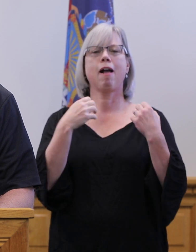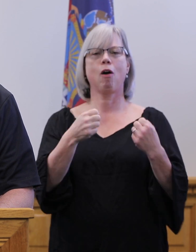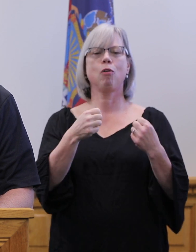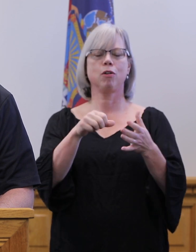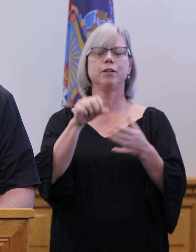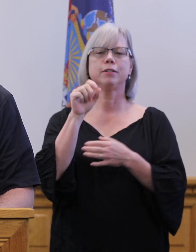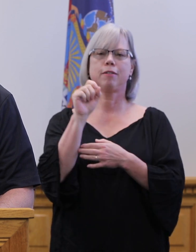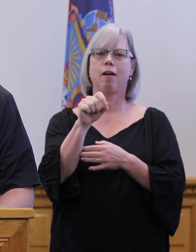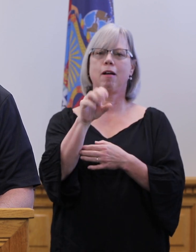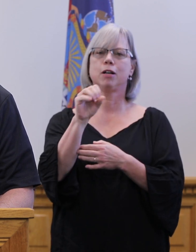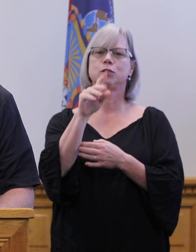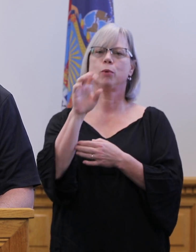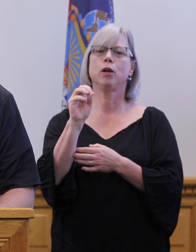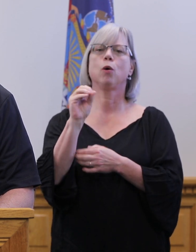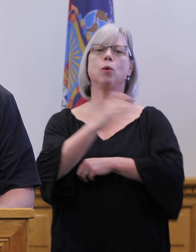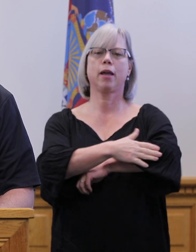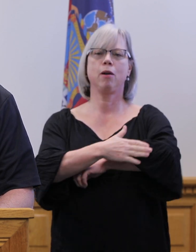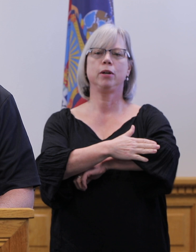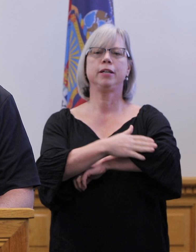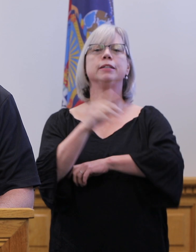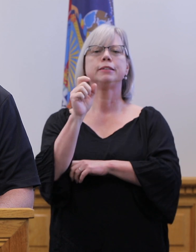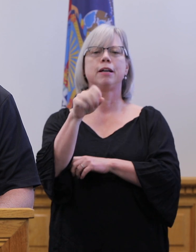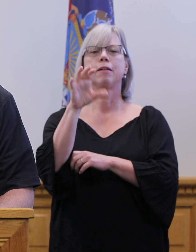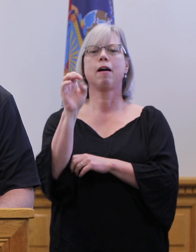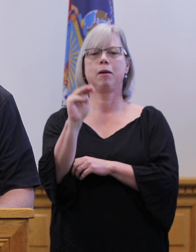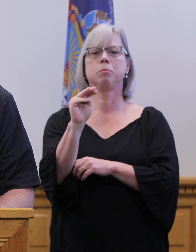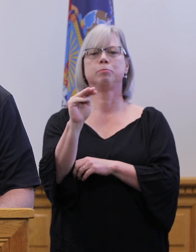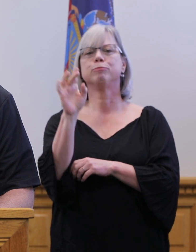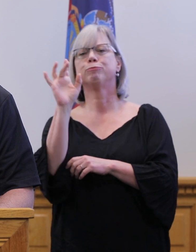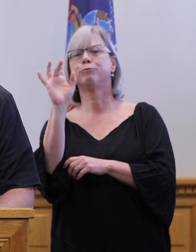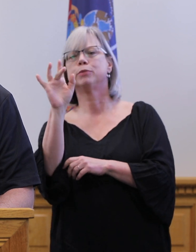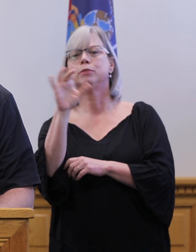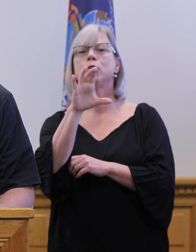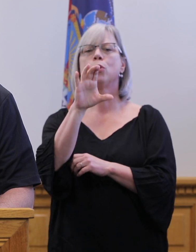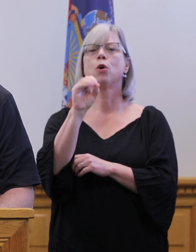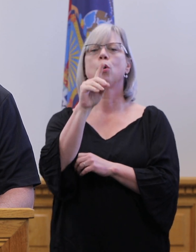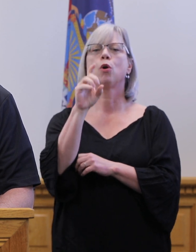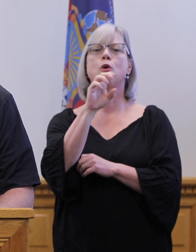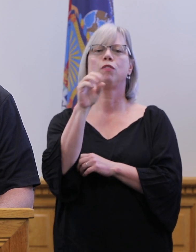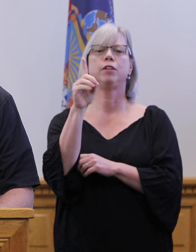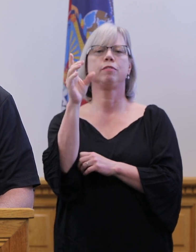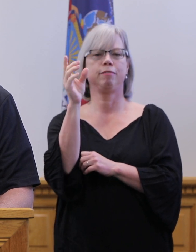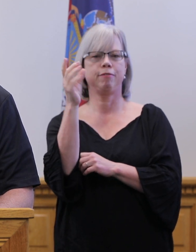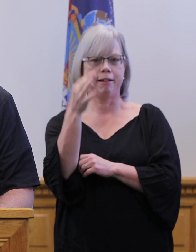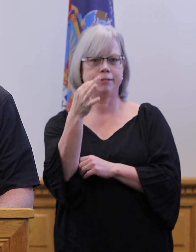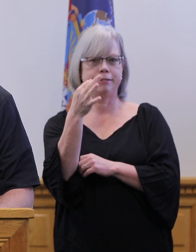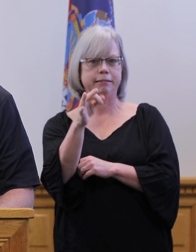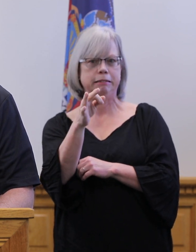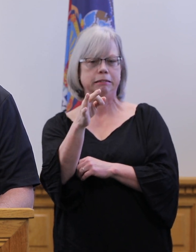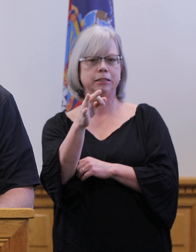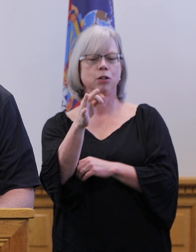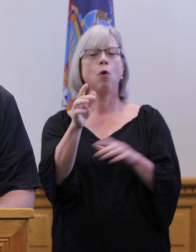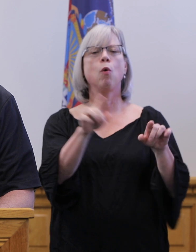health.oswegocounty.com and click on the link for local information about the COVID-19 vaccination. The Oswego County COVID-19